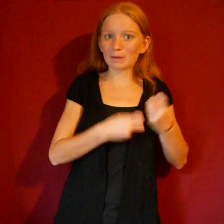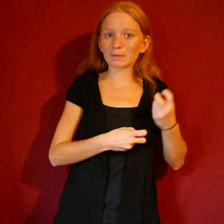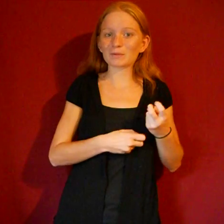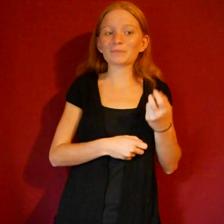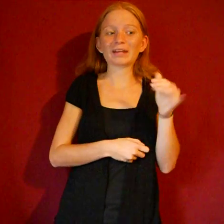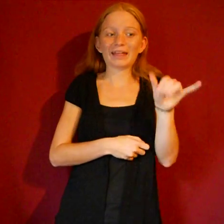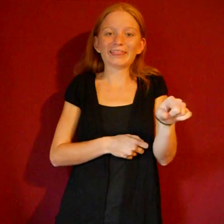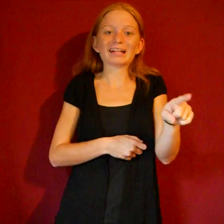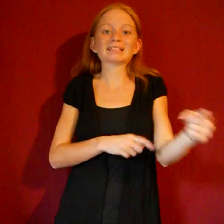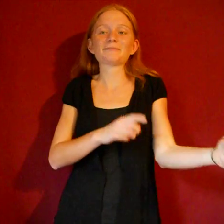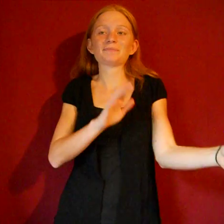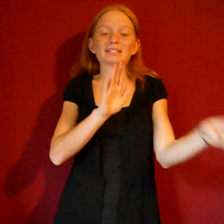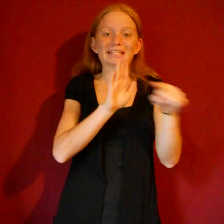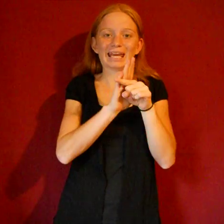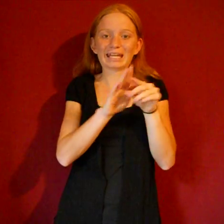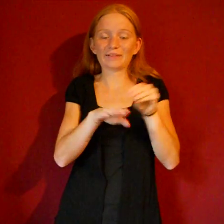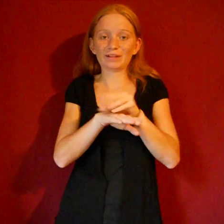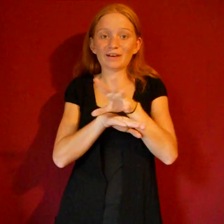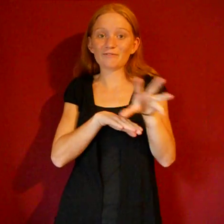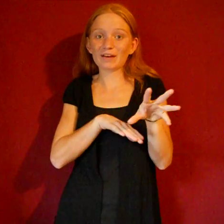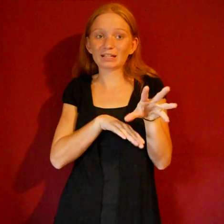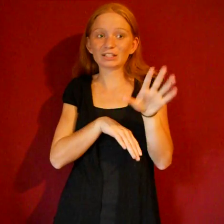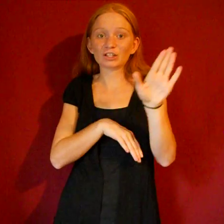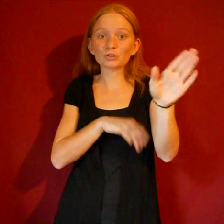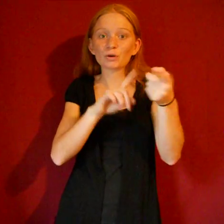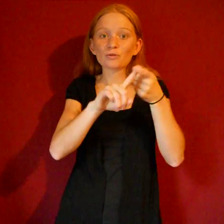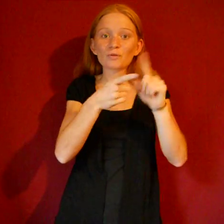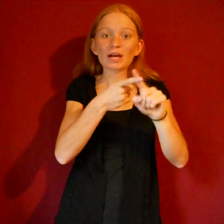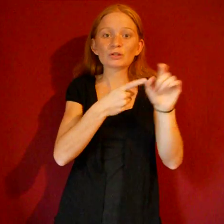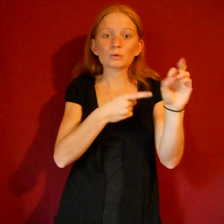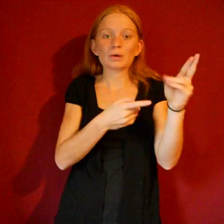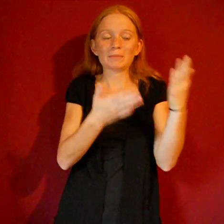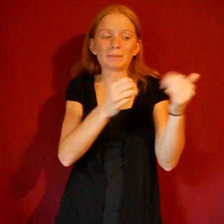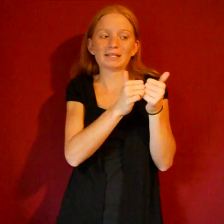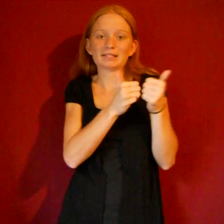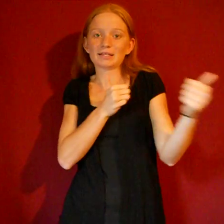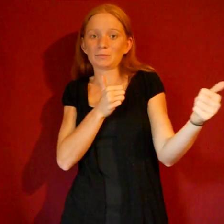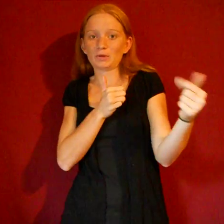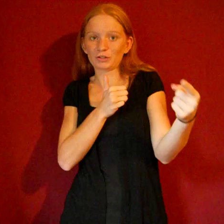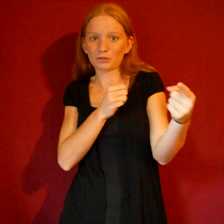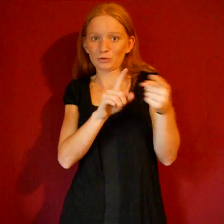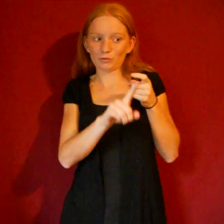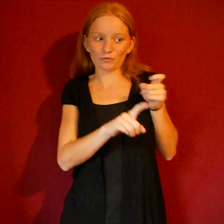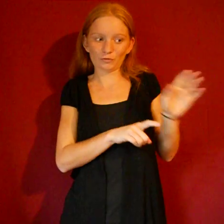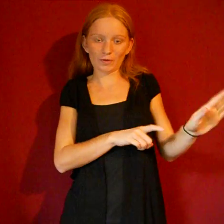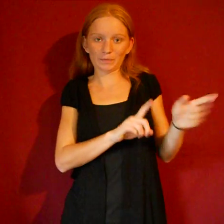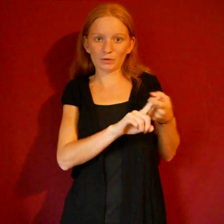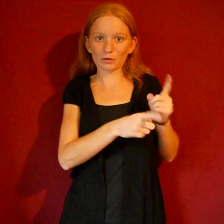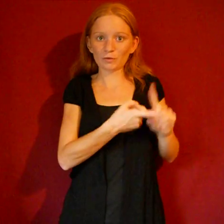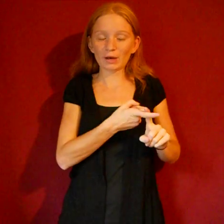had any accidents involving alcohol? Do you have people who are important in your life telling